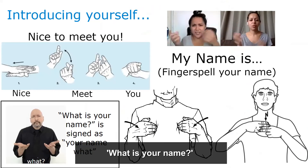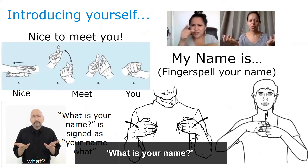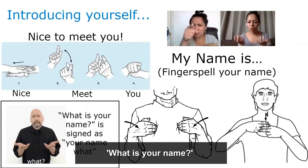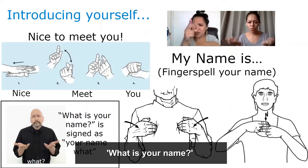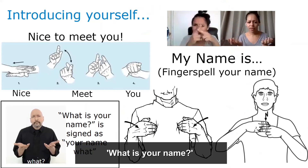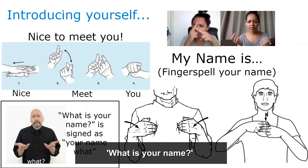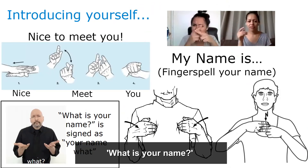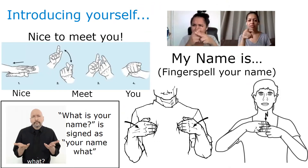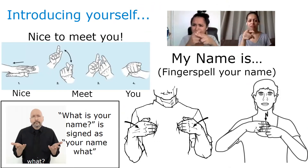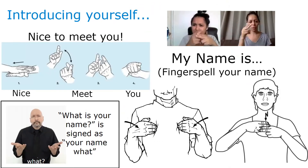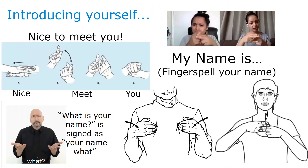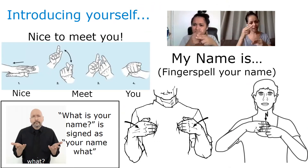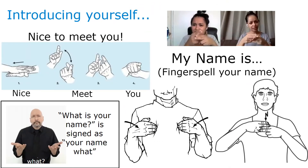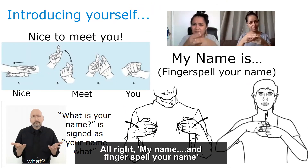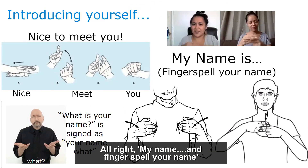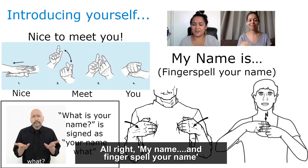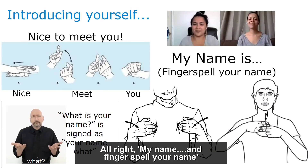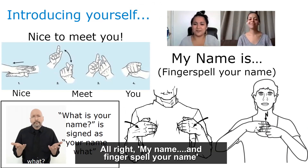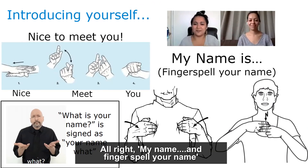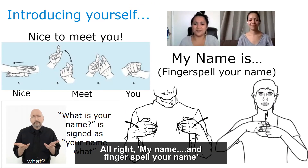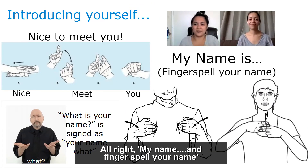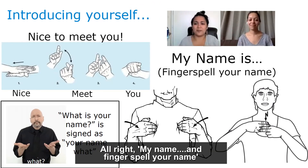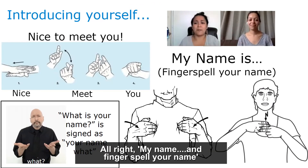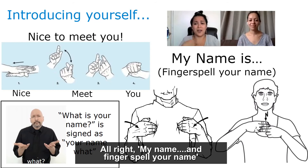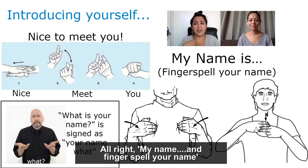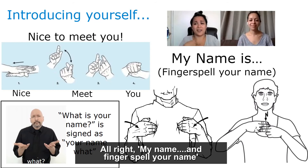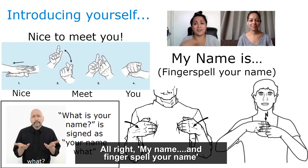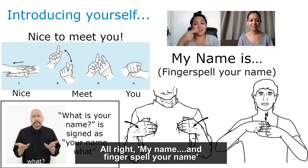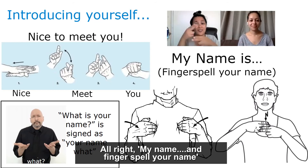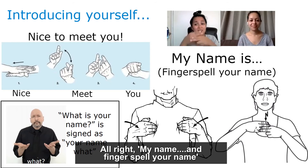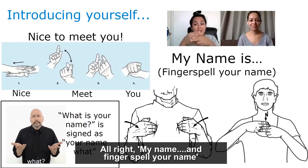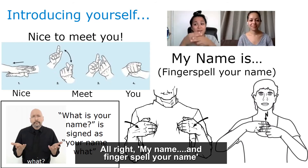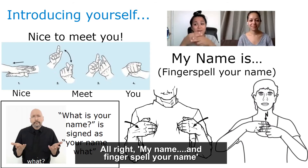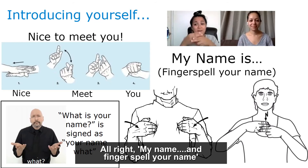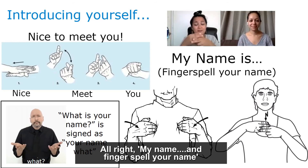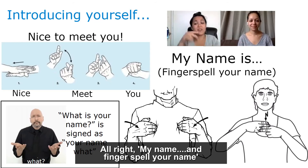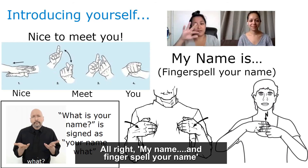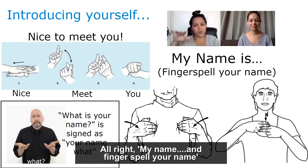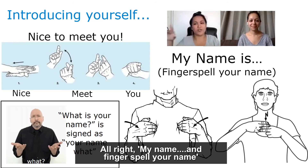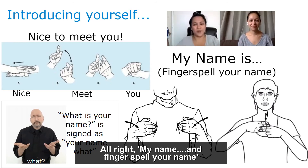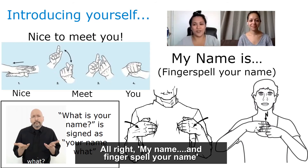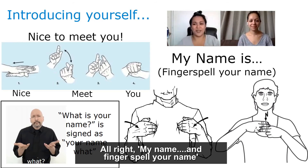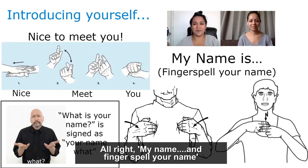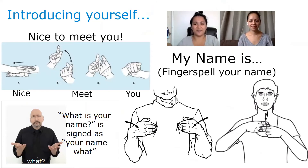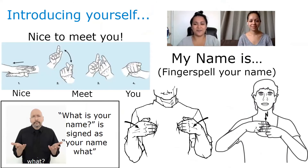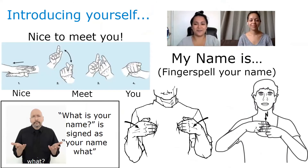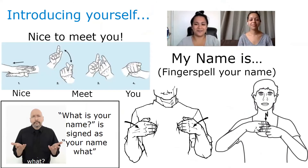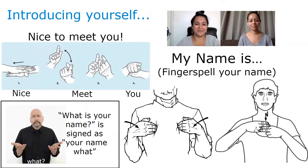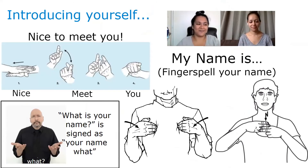What is your name? Right? My name. Finger spell your